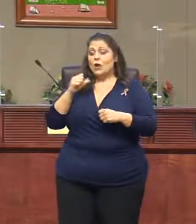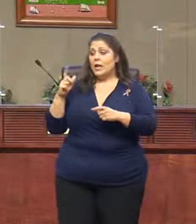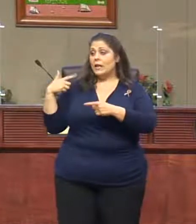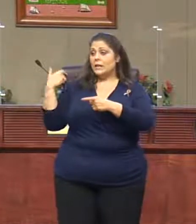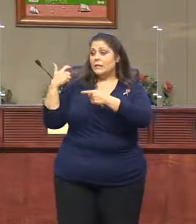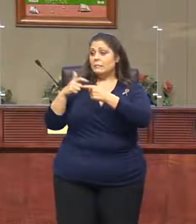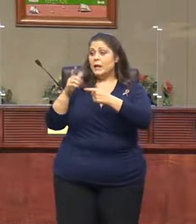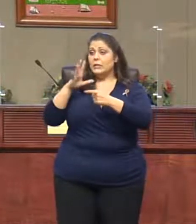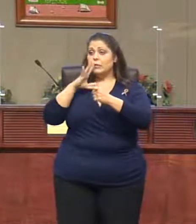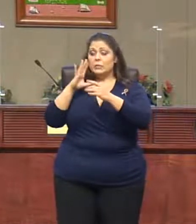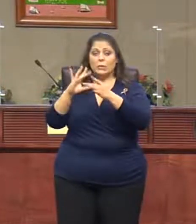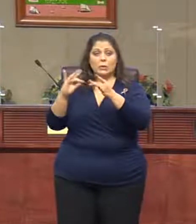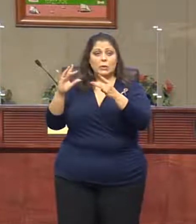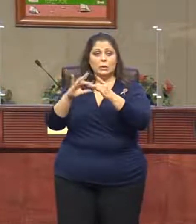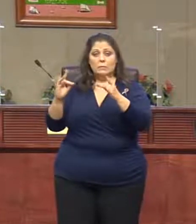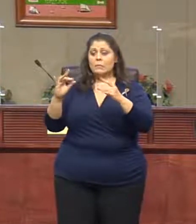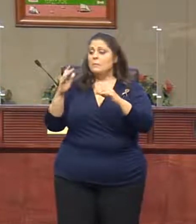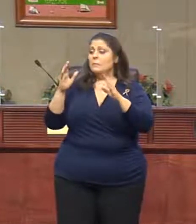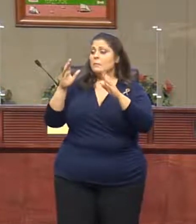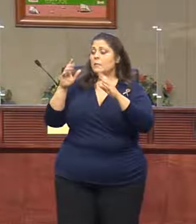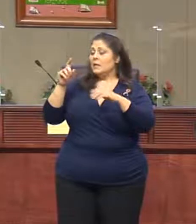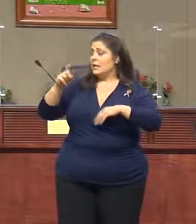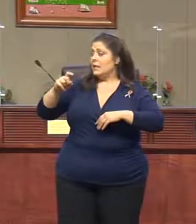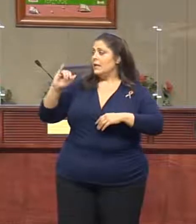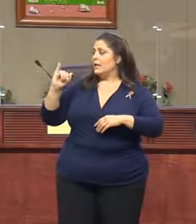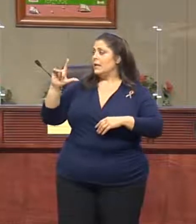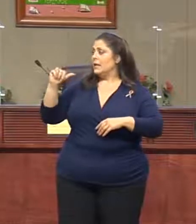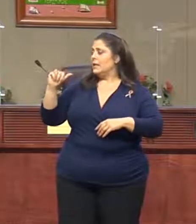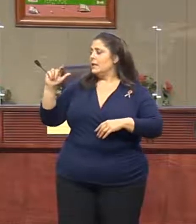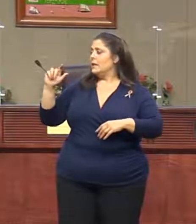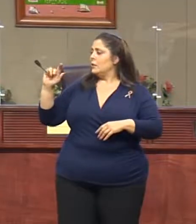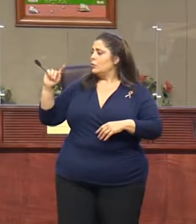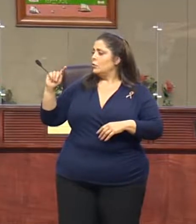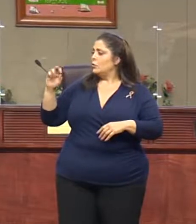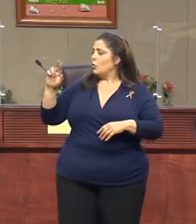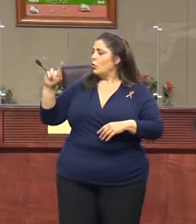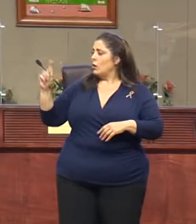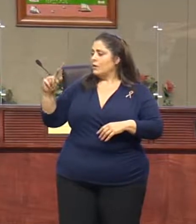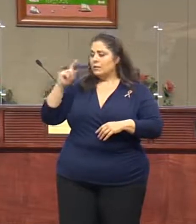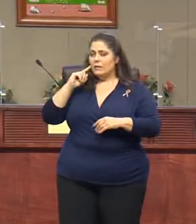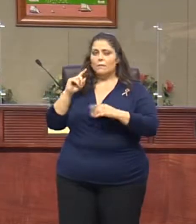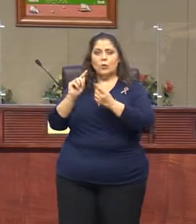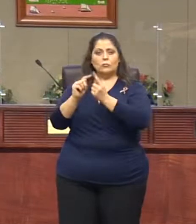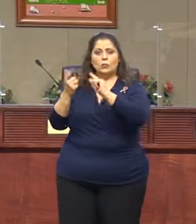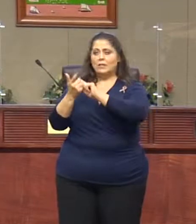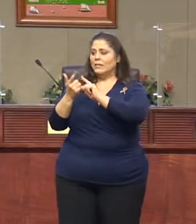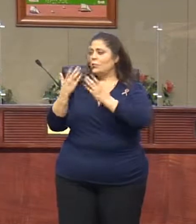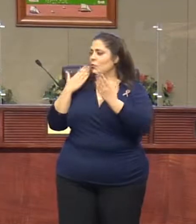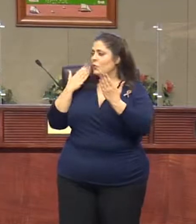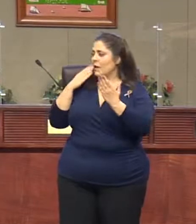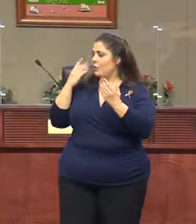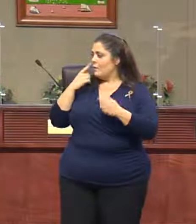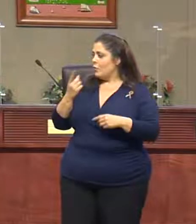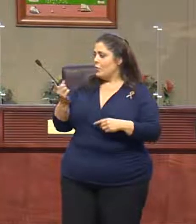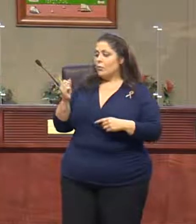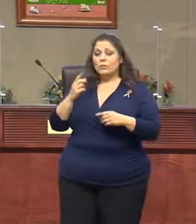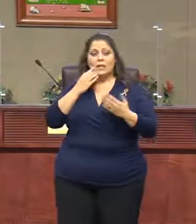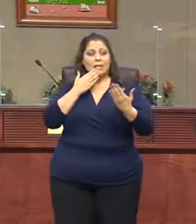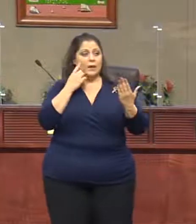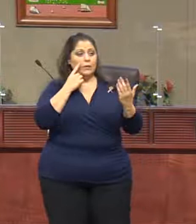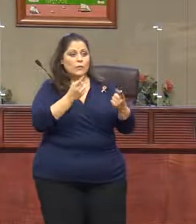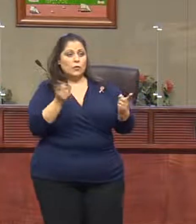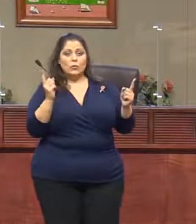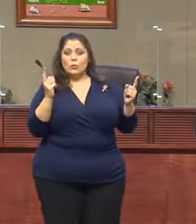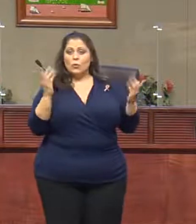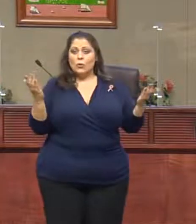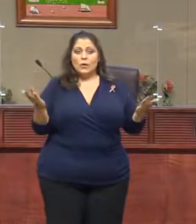need translation, we have Ms. Ilia Torres here to do the translation. So thank you to those who have joined us.